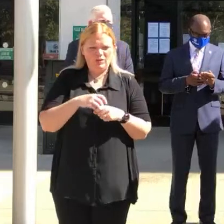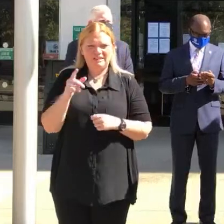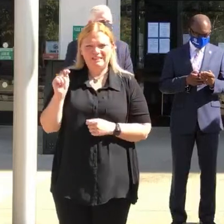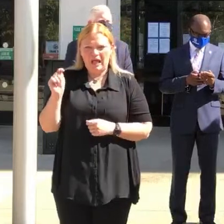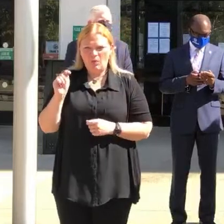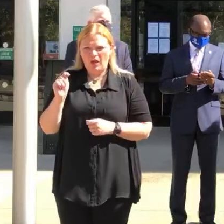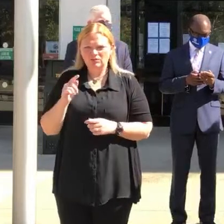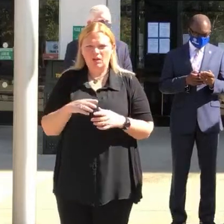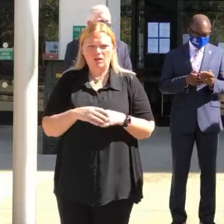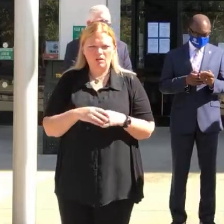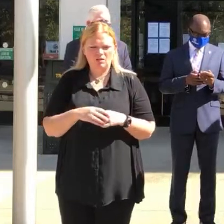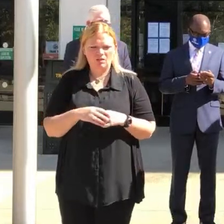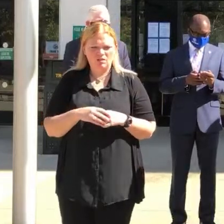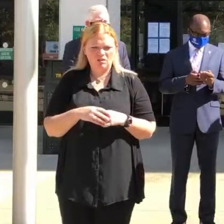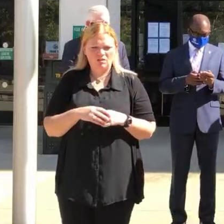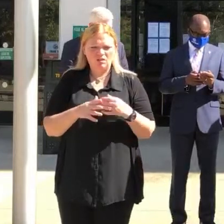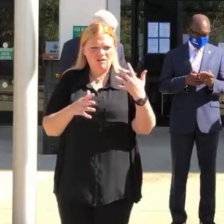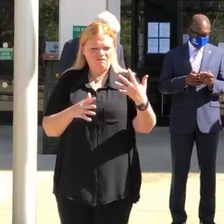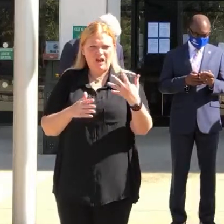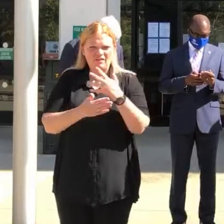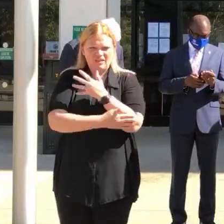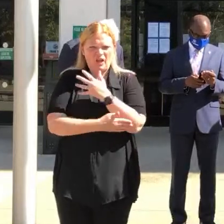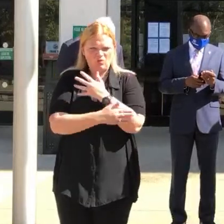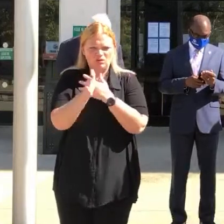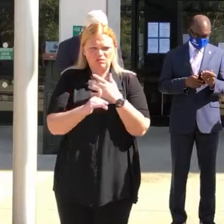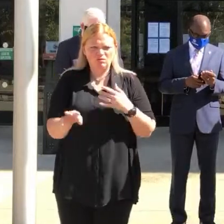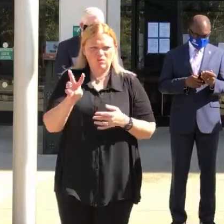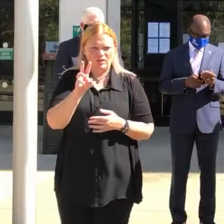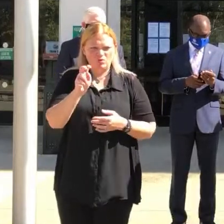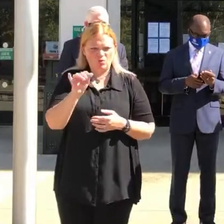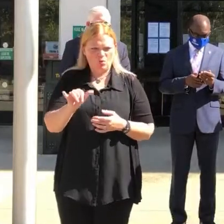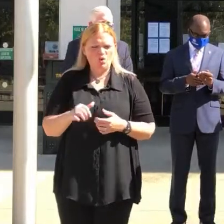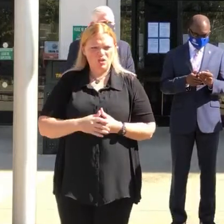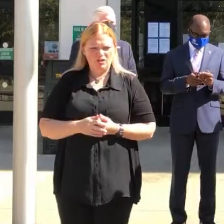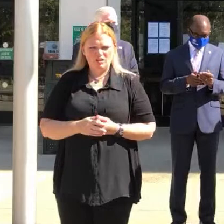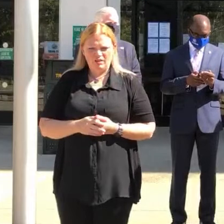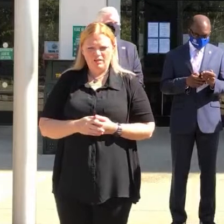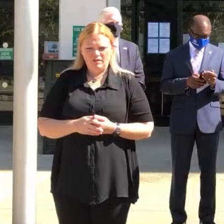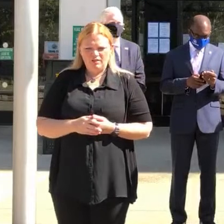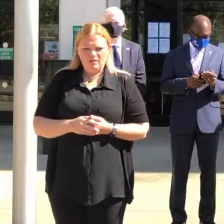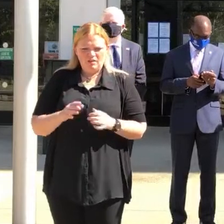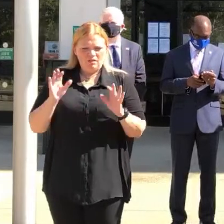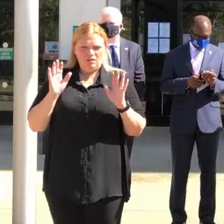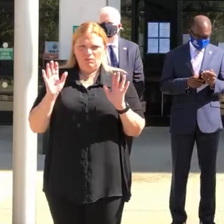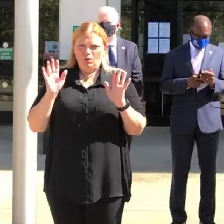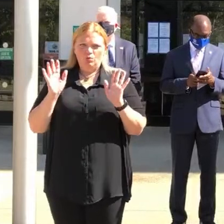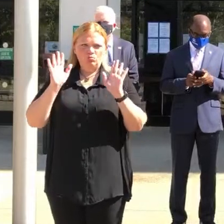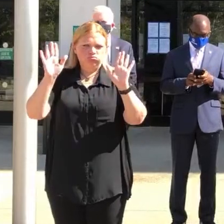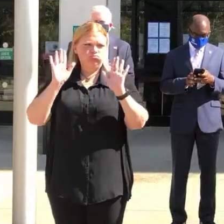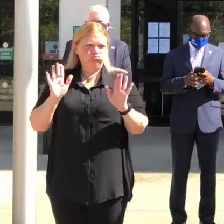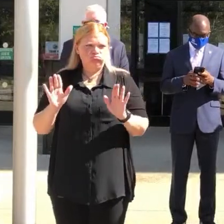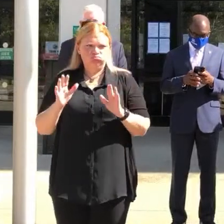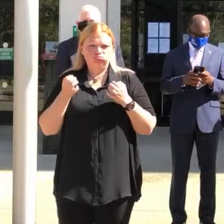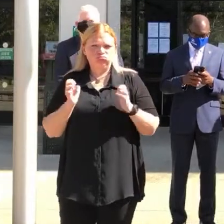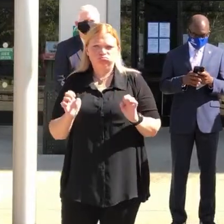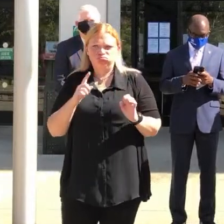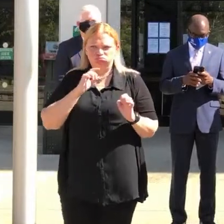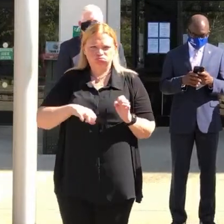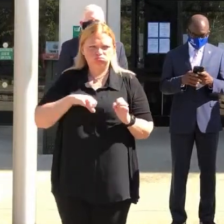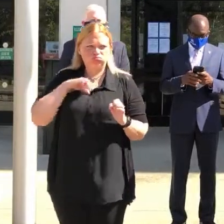Tonawanda and actually through the 5 counties of Western New York. It's been a phenomenal effort and I'm proud